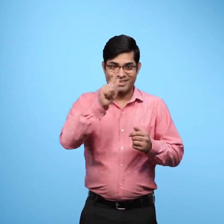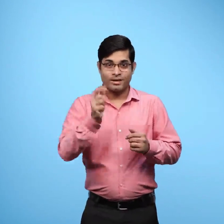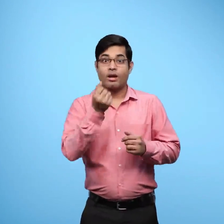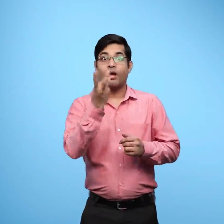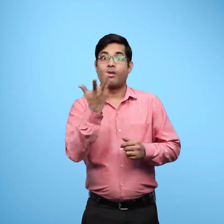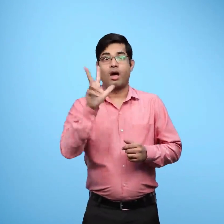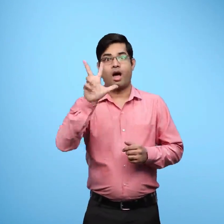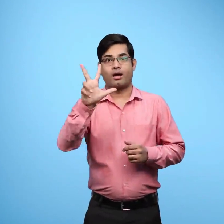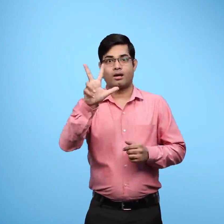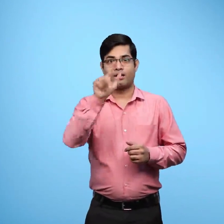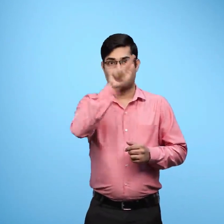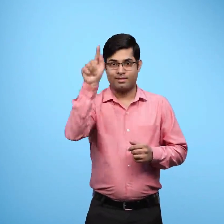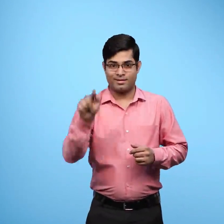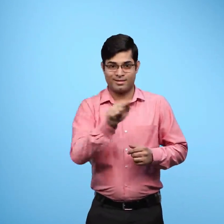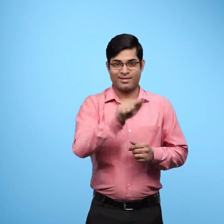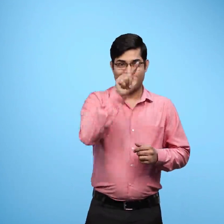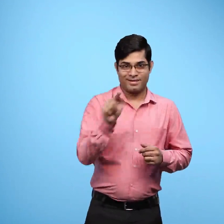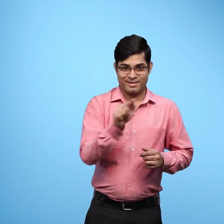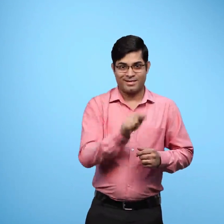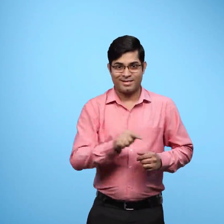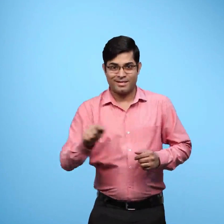She is making number 8 with matchsticks